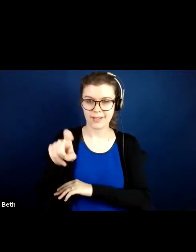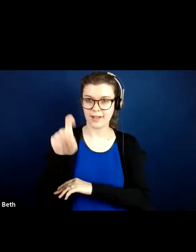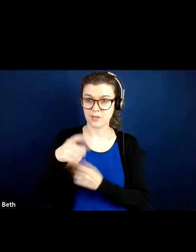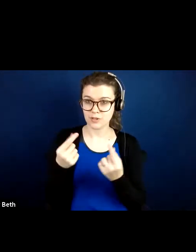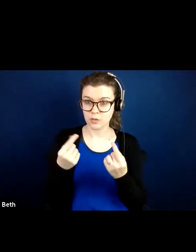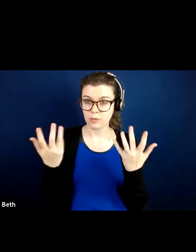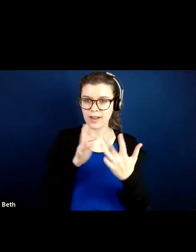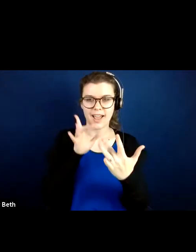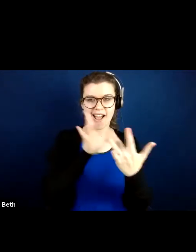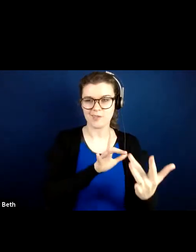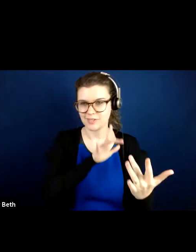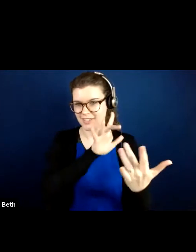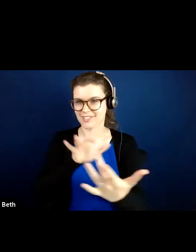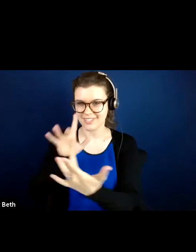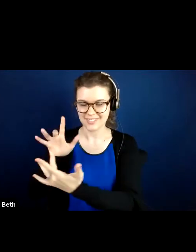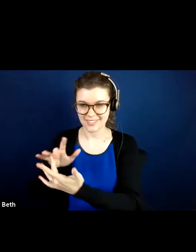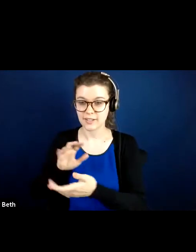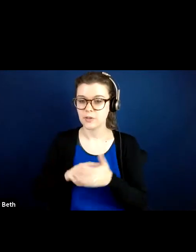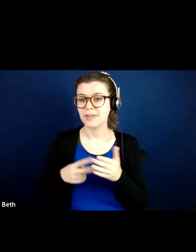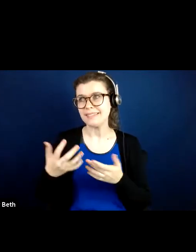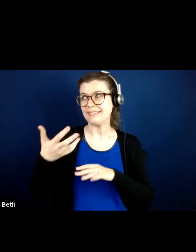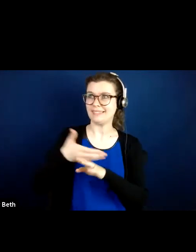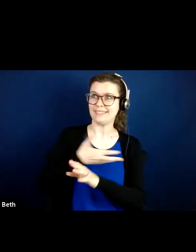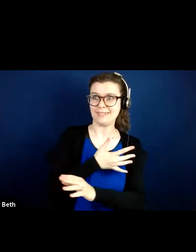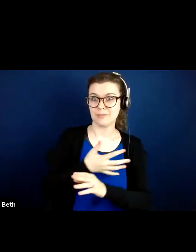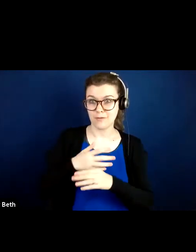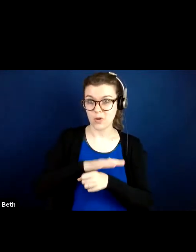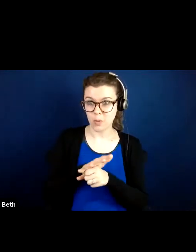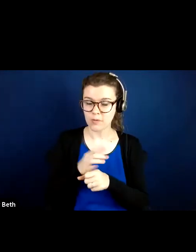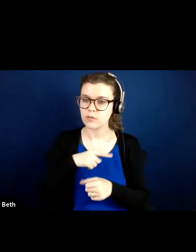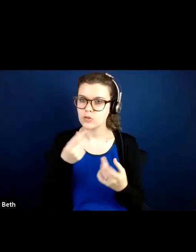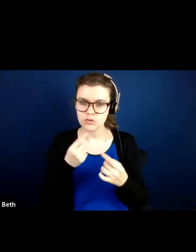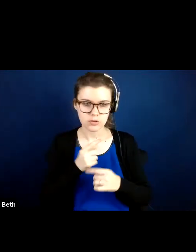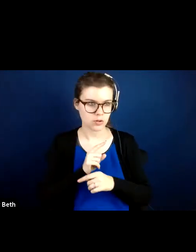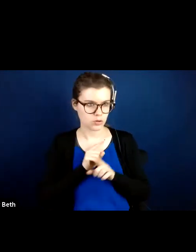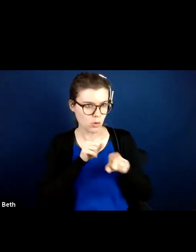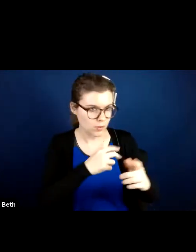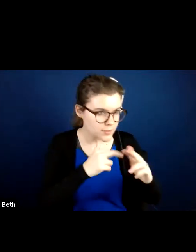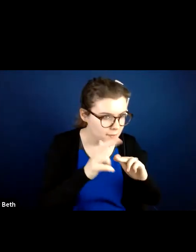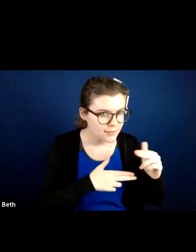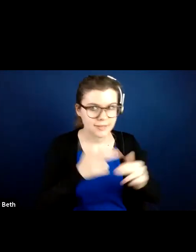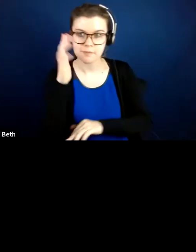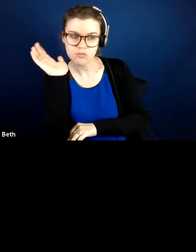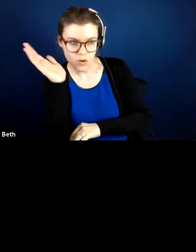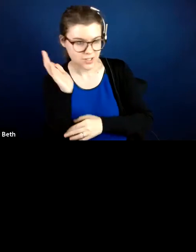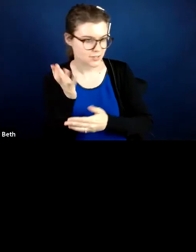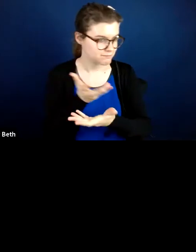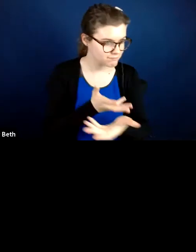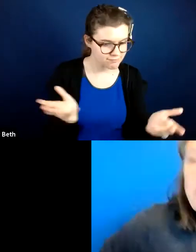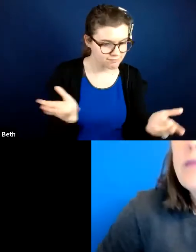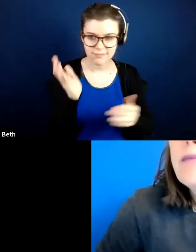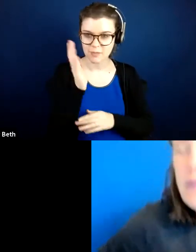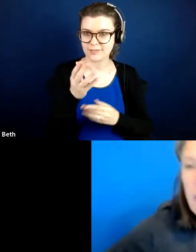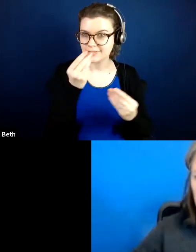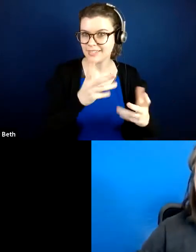So in non-COVID times, we would be going out to the facilities and doing presentations,